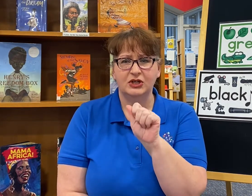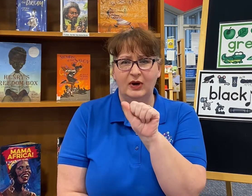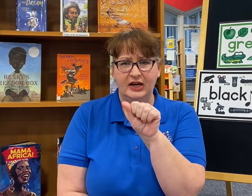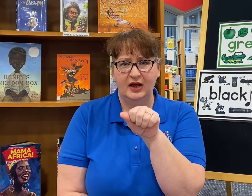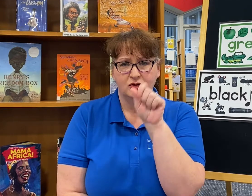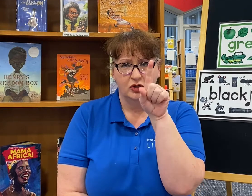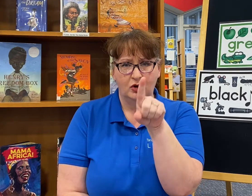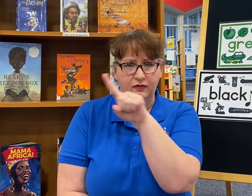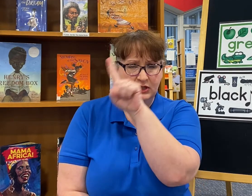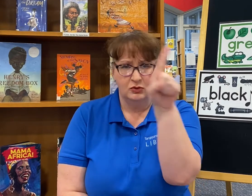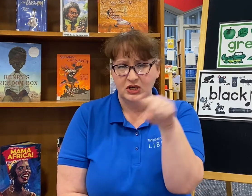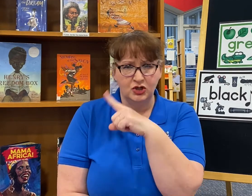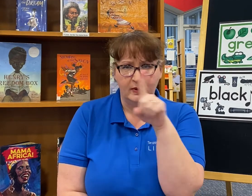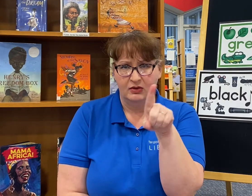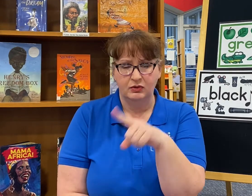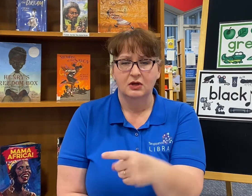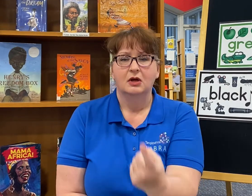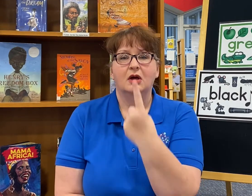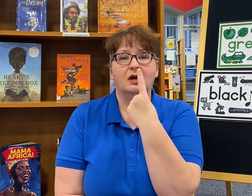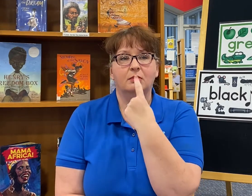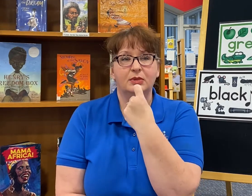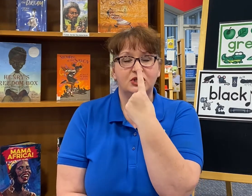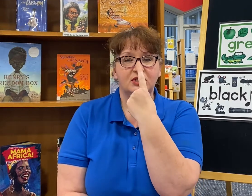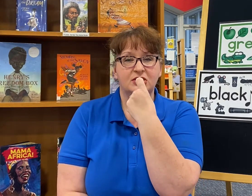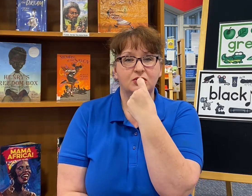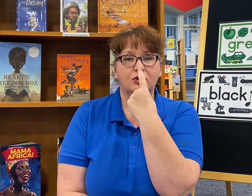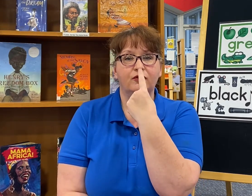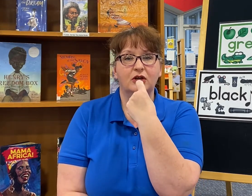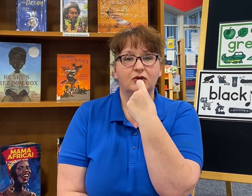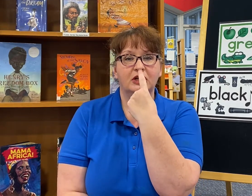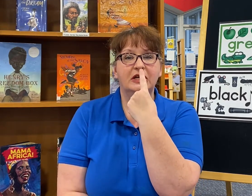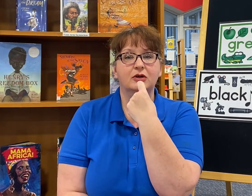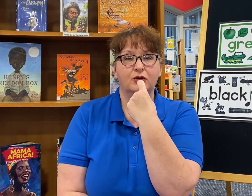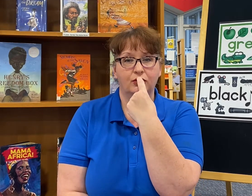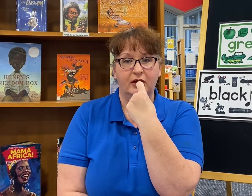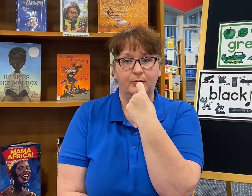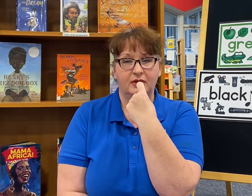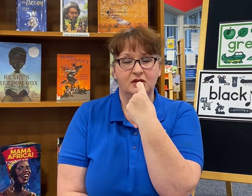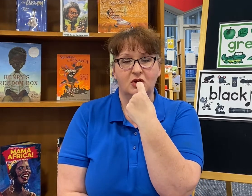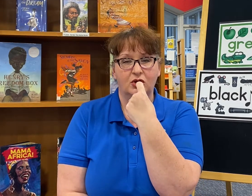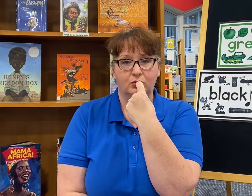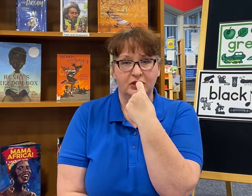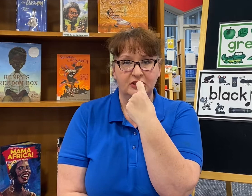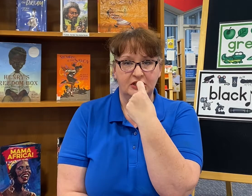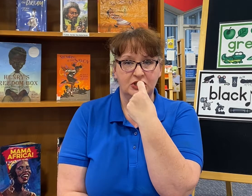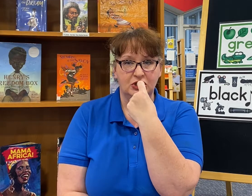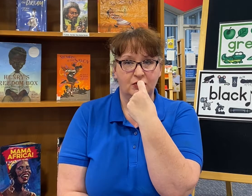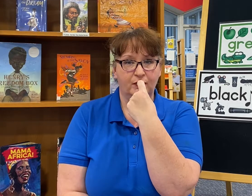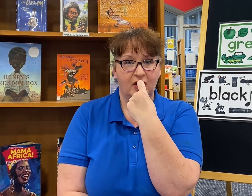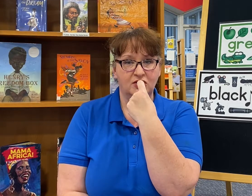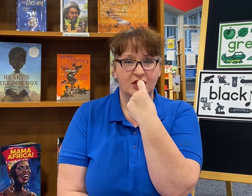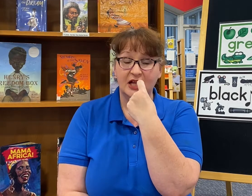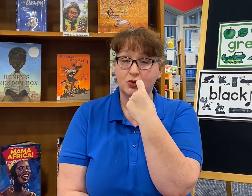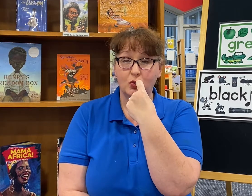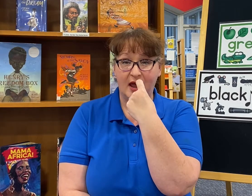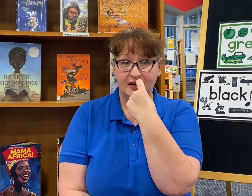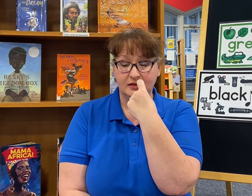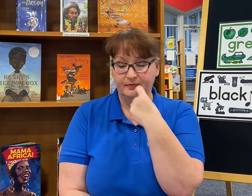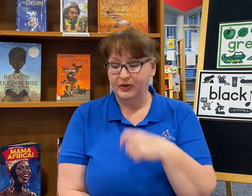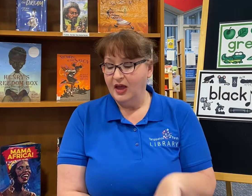now during COVID, don't touch your mouth. But just do your finger near your lip is all you really need to do. Okay, so that's red. And